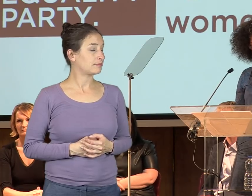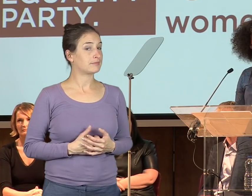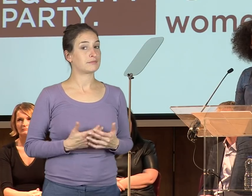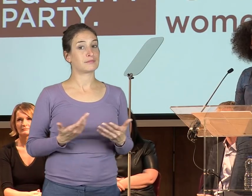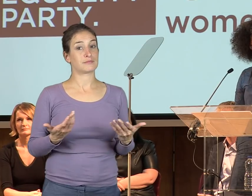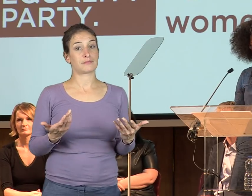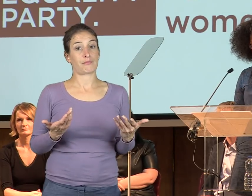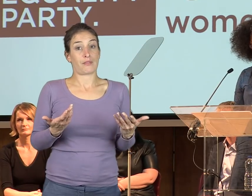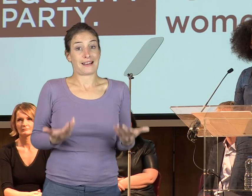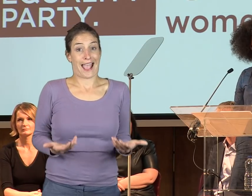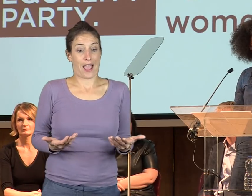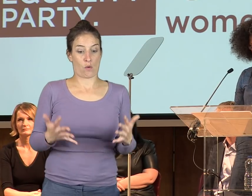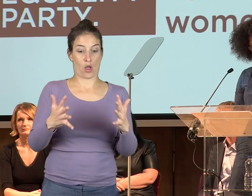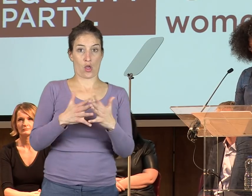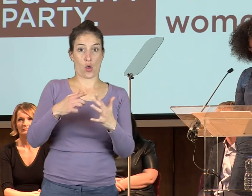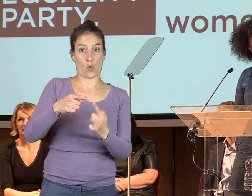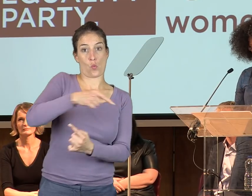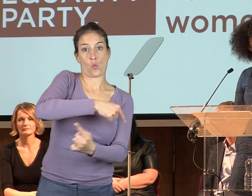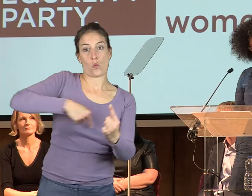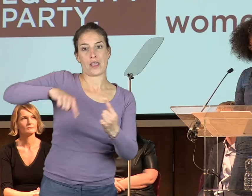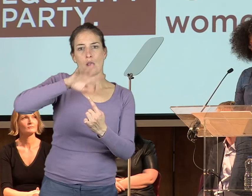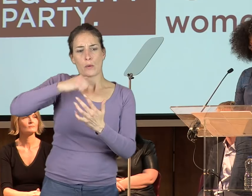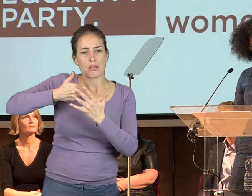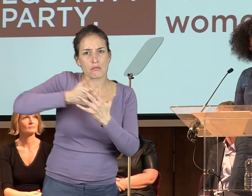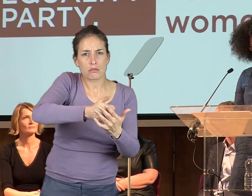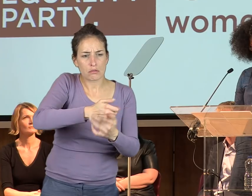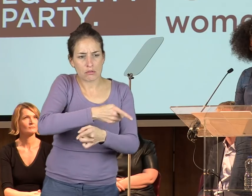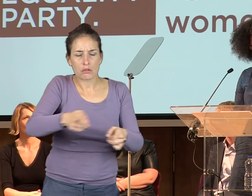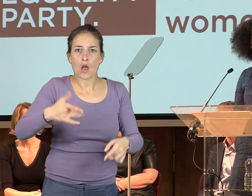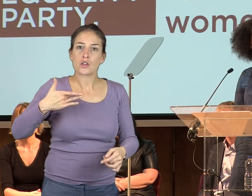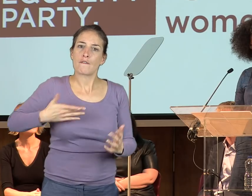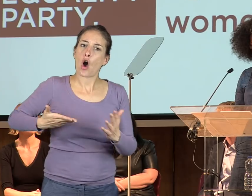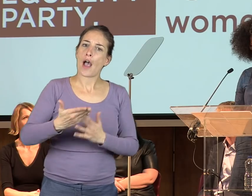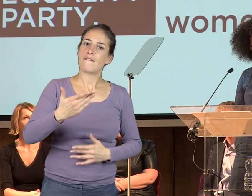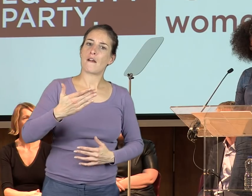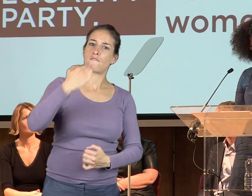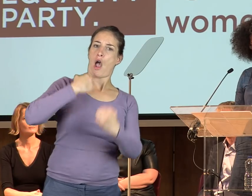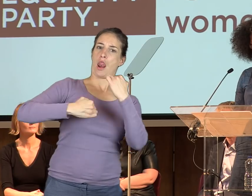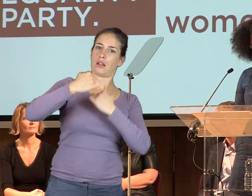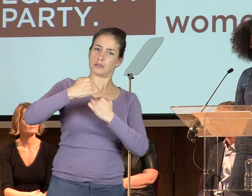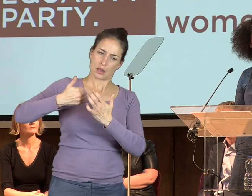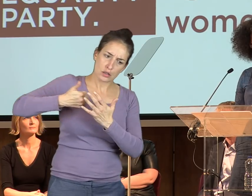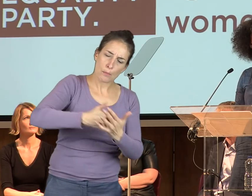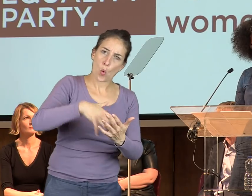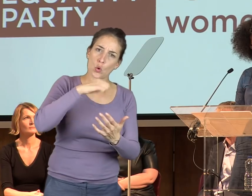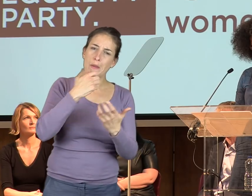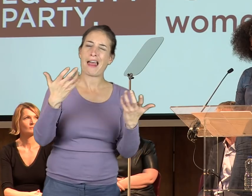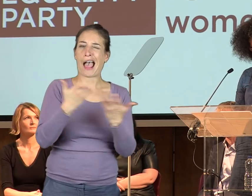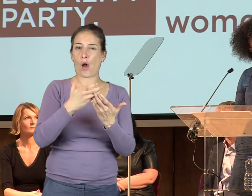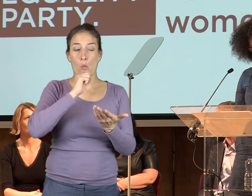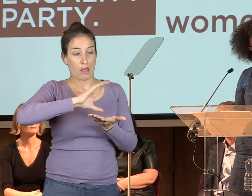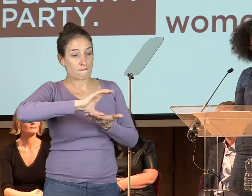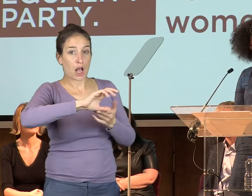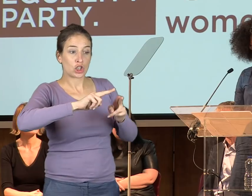In the meantime, we will provide survivors of all forms of violence with the support they need by increasing funding for